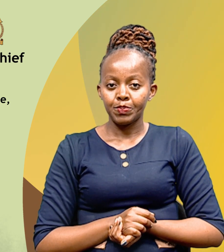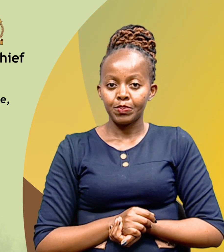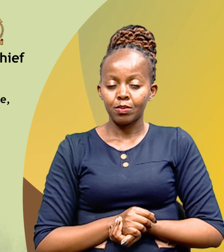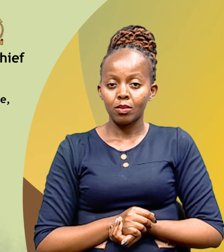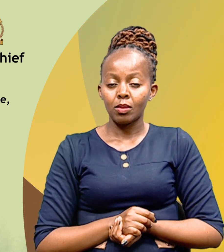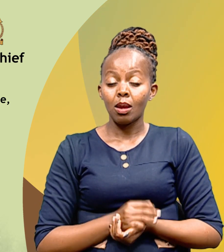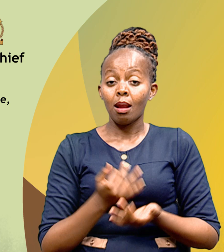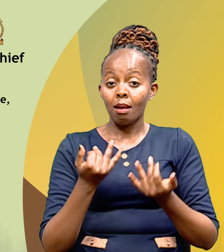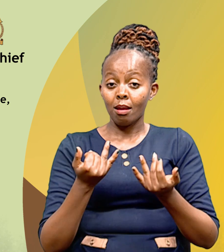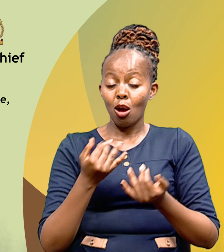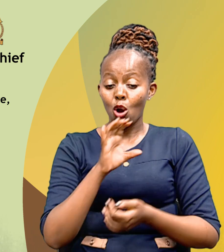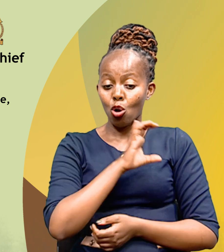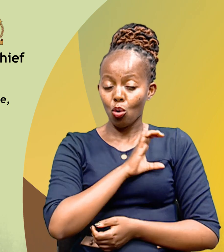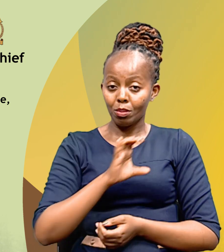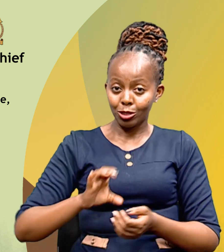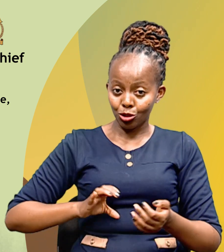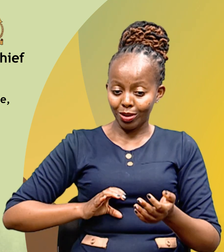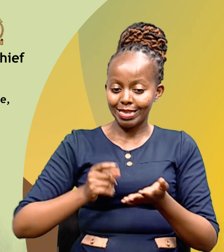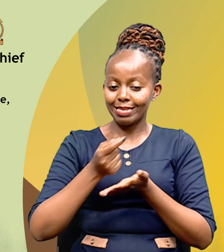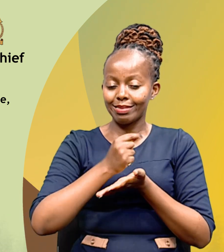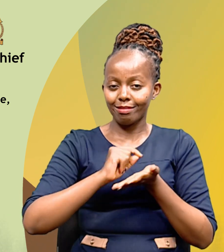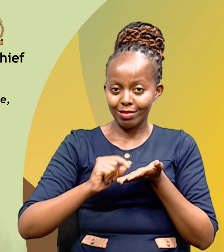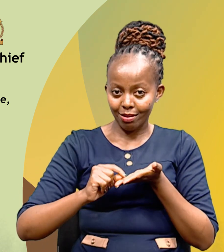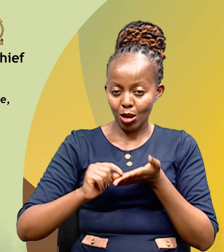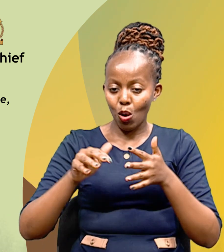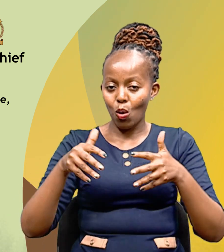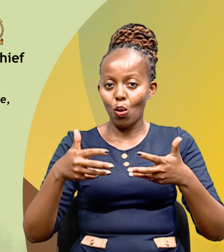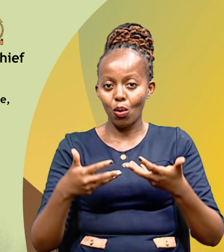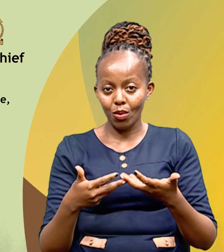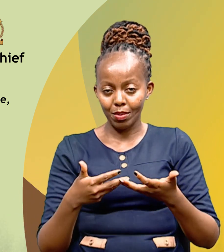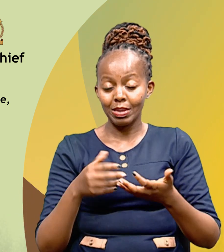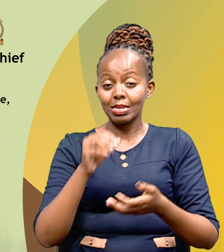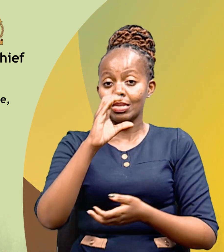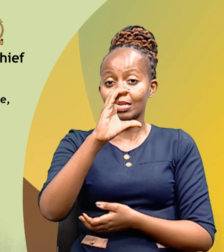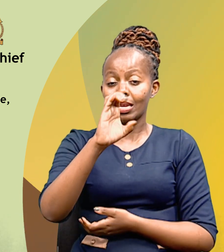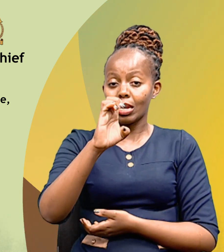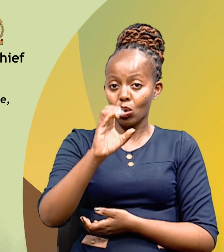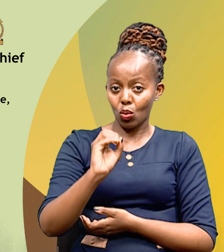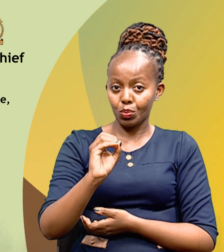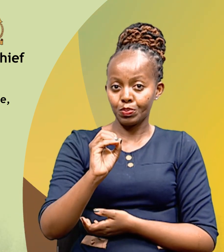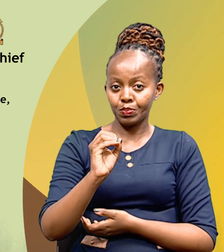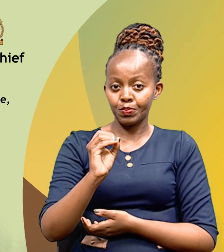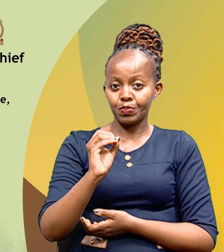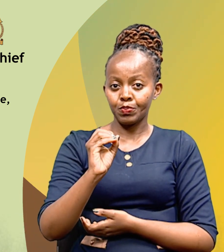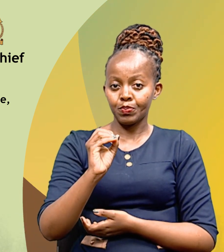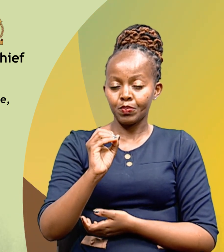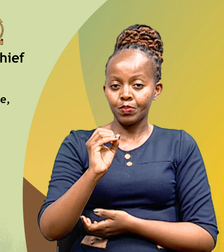The Commission Secretary or Chief Executive Officer,